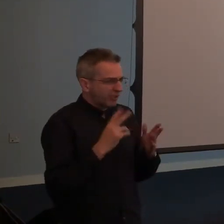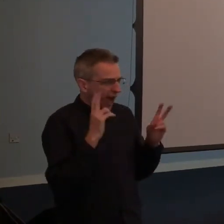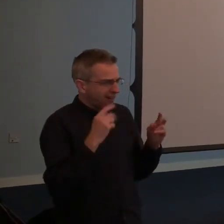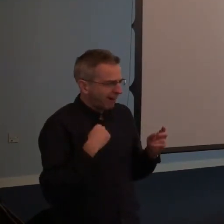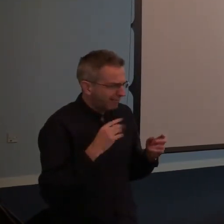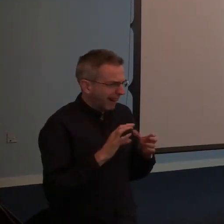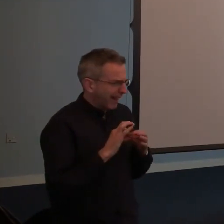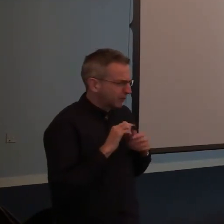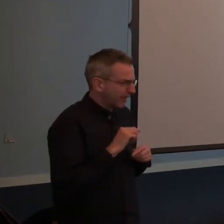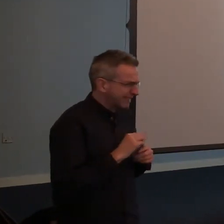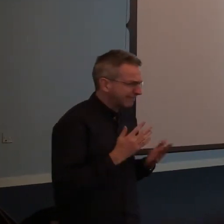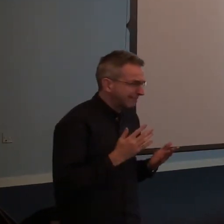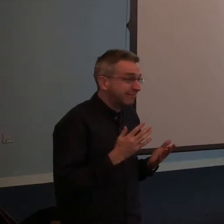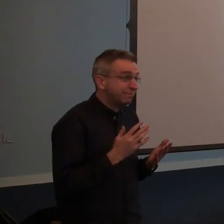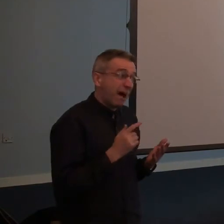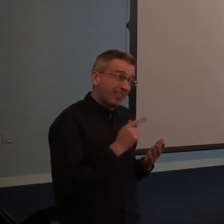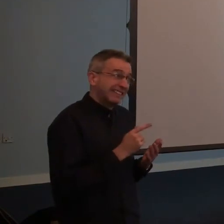Counterculture in Open Society.